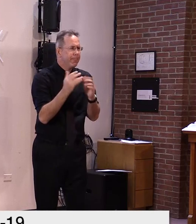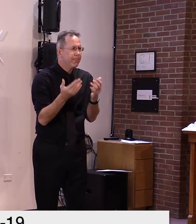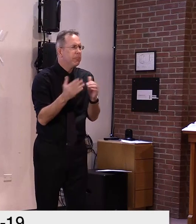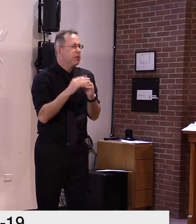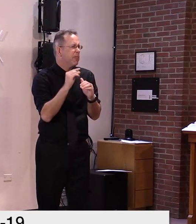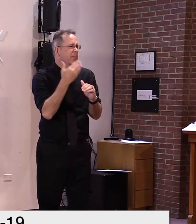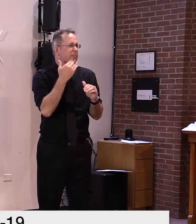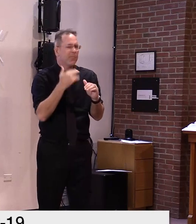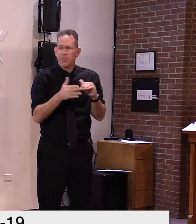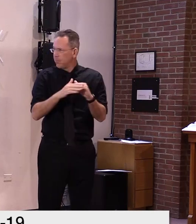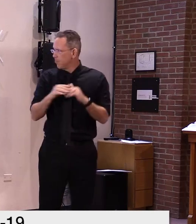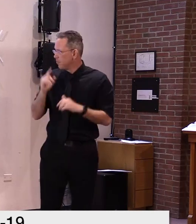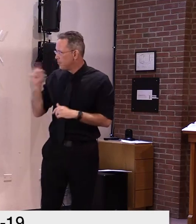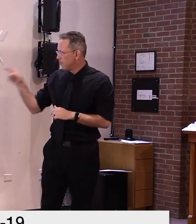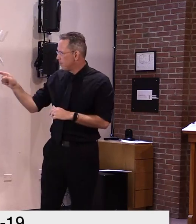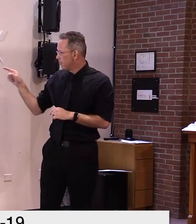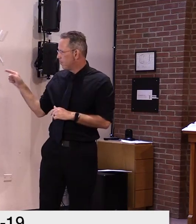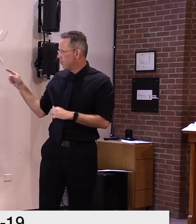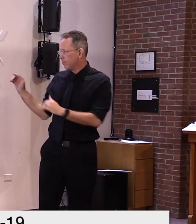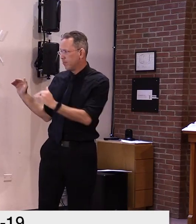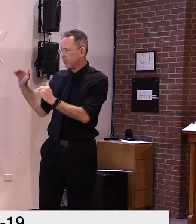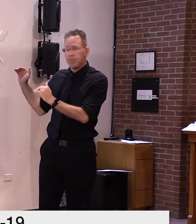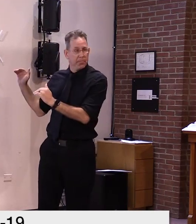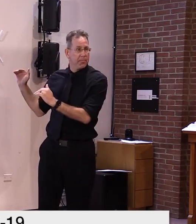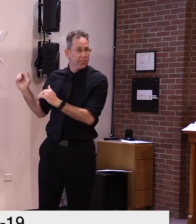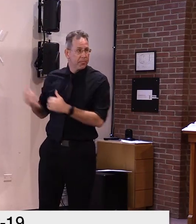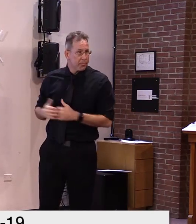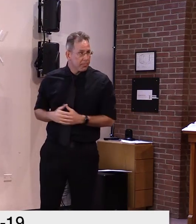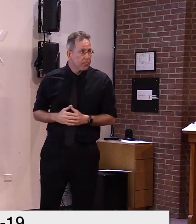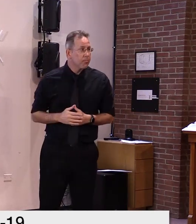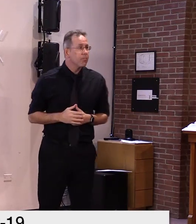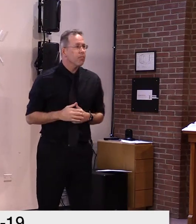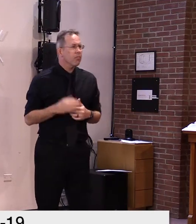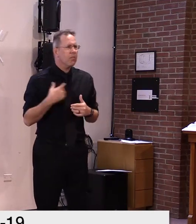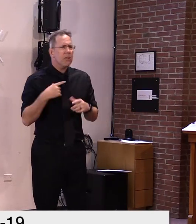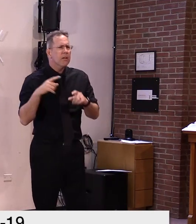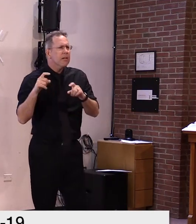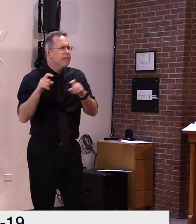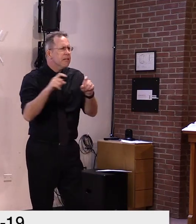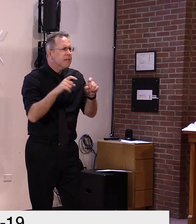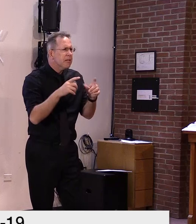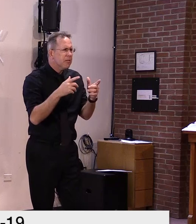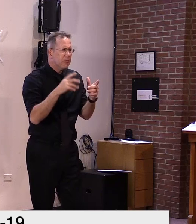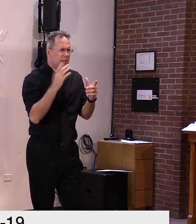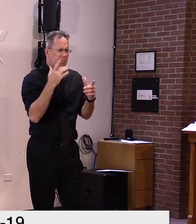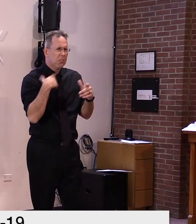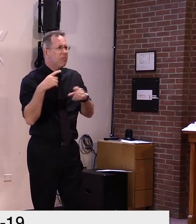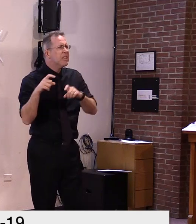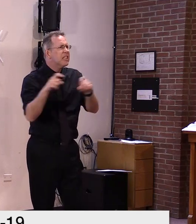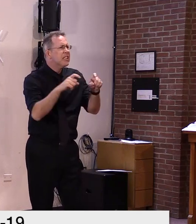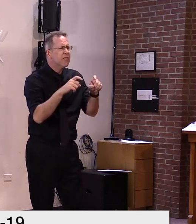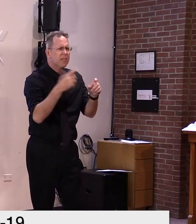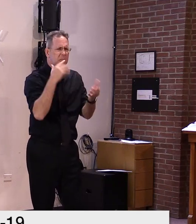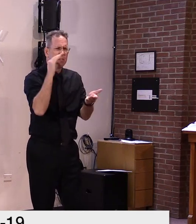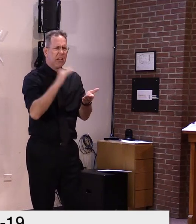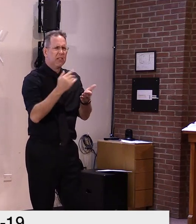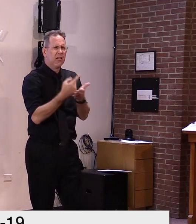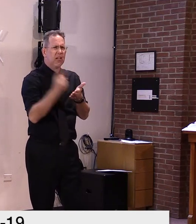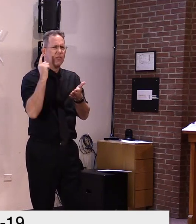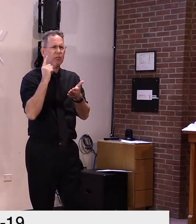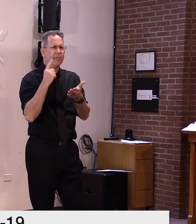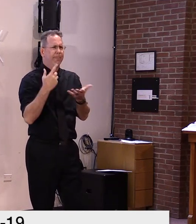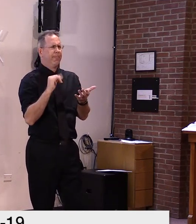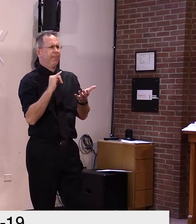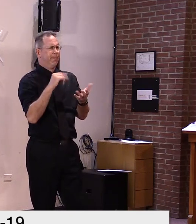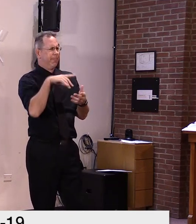note that testing across the region was down about 10% this week compared to last week, so that might be a factor as well. And